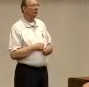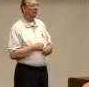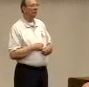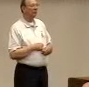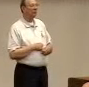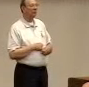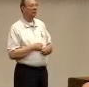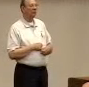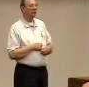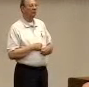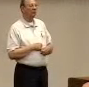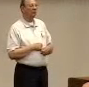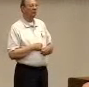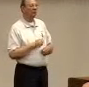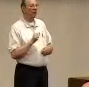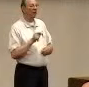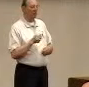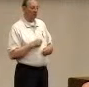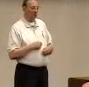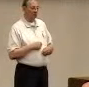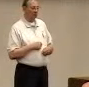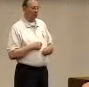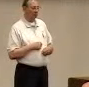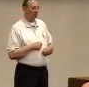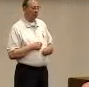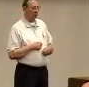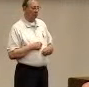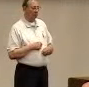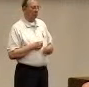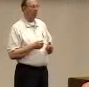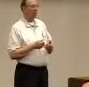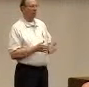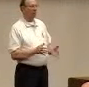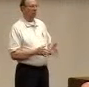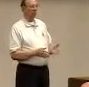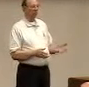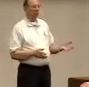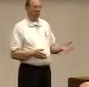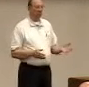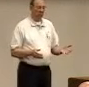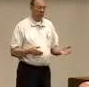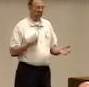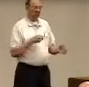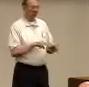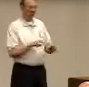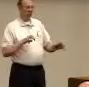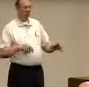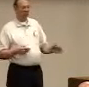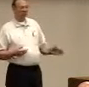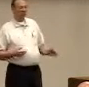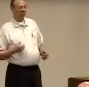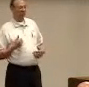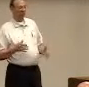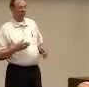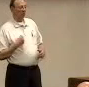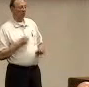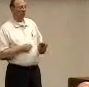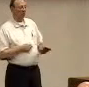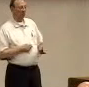And she was like, I'm done. I don't want anything to do with this.